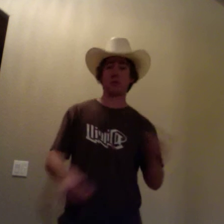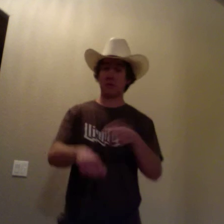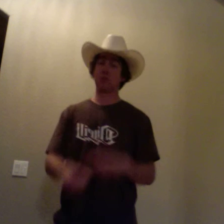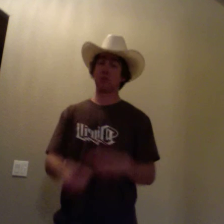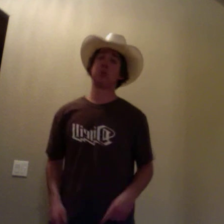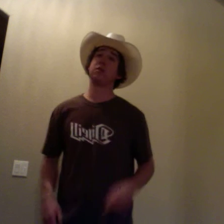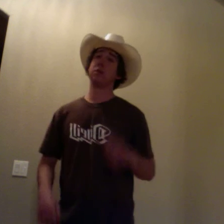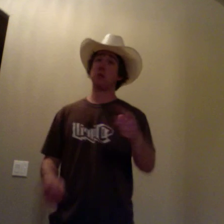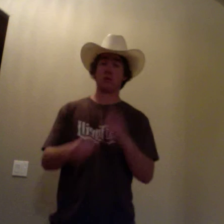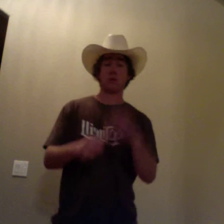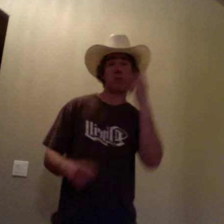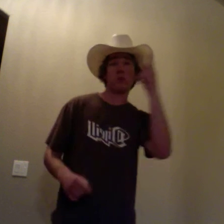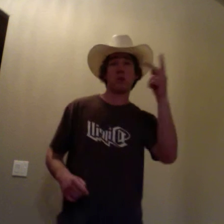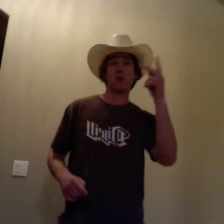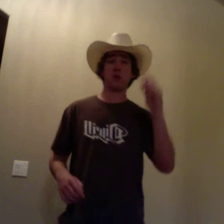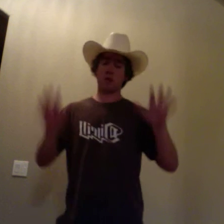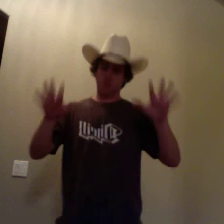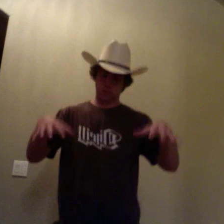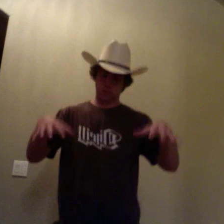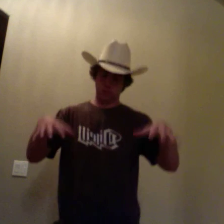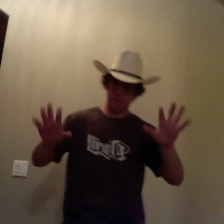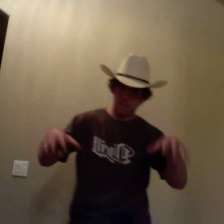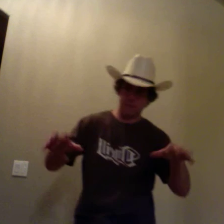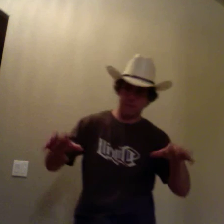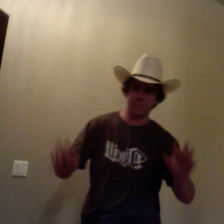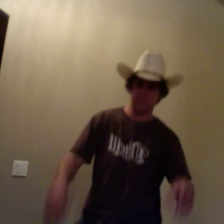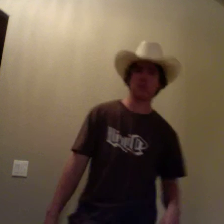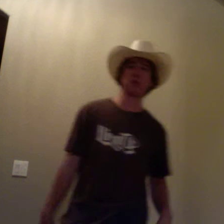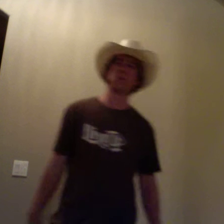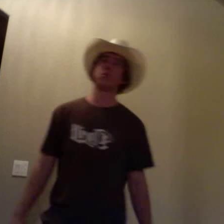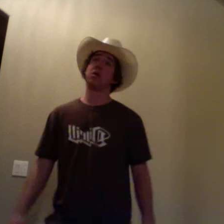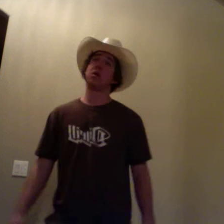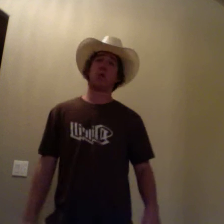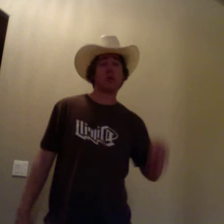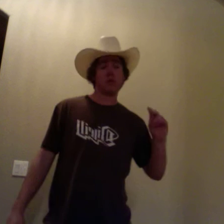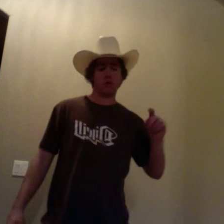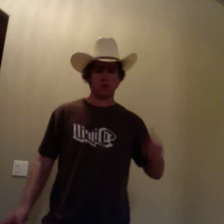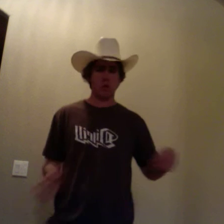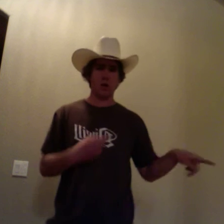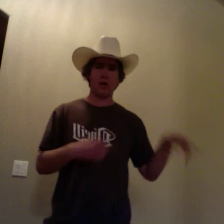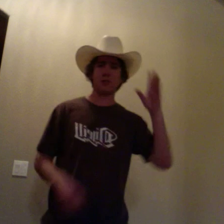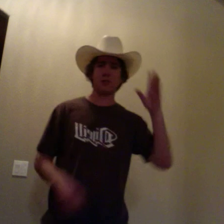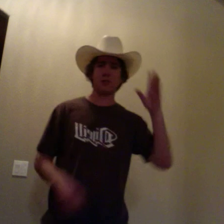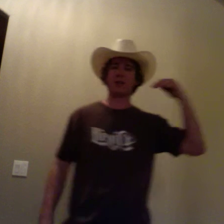Can't you see that it's just raining? There ain't no need to go outside.